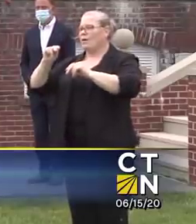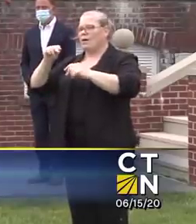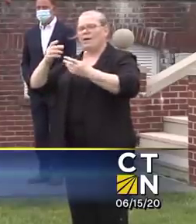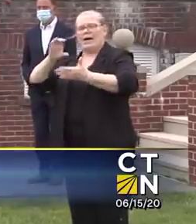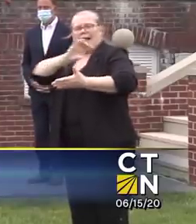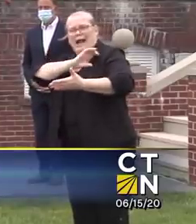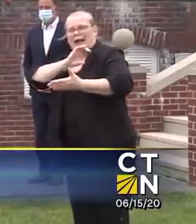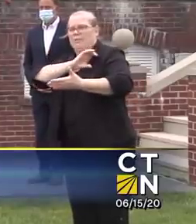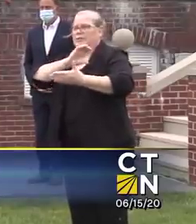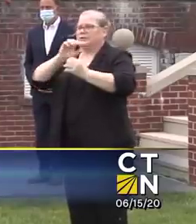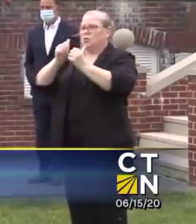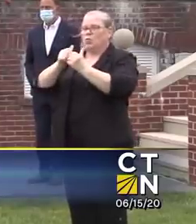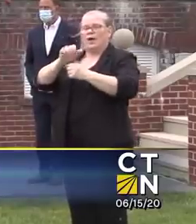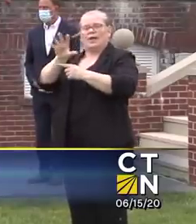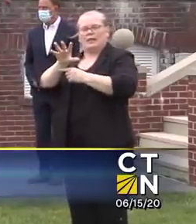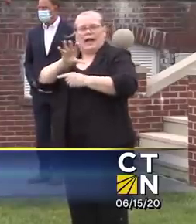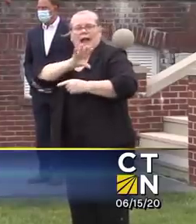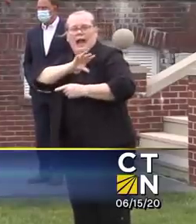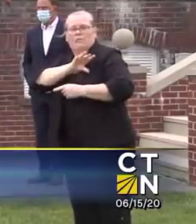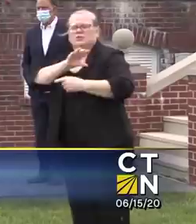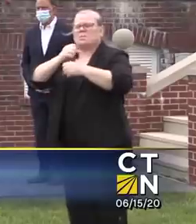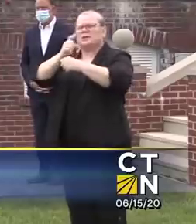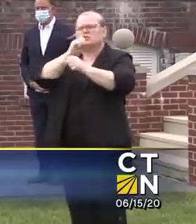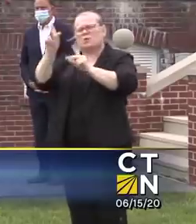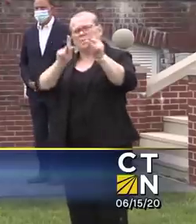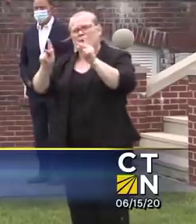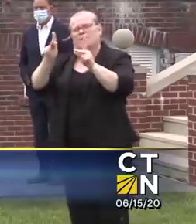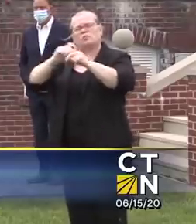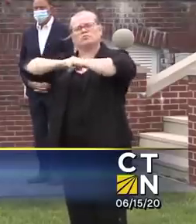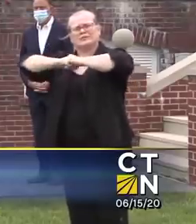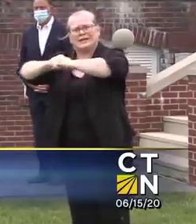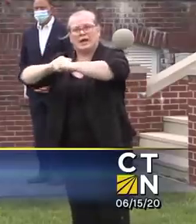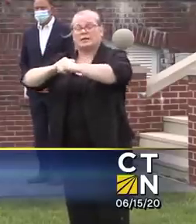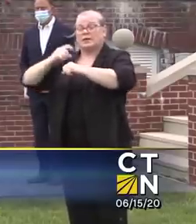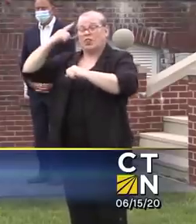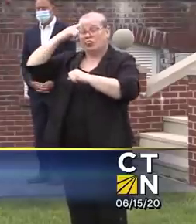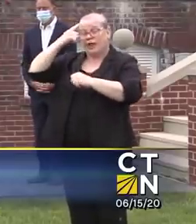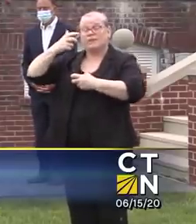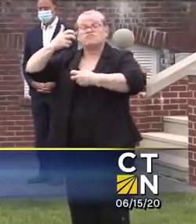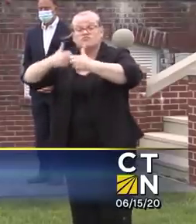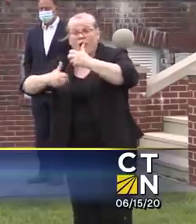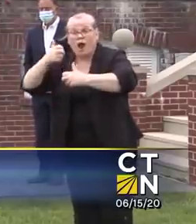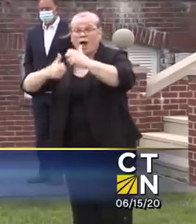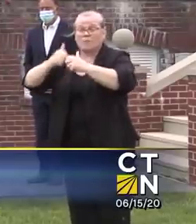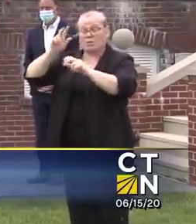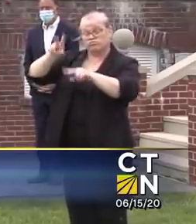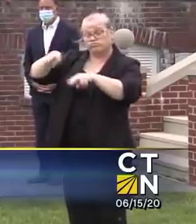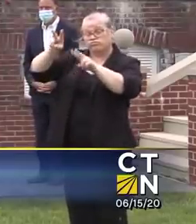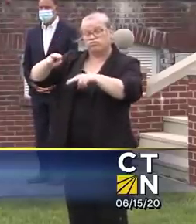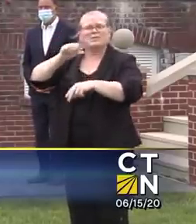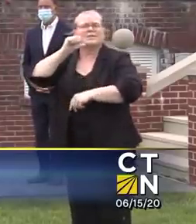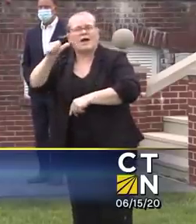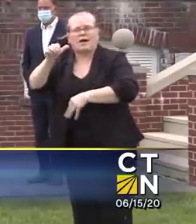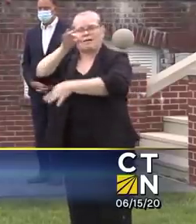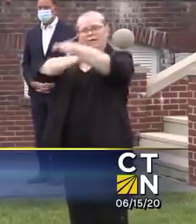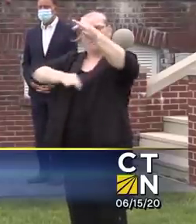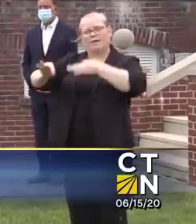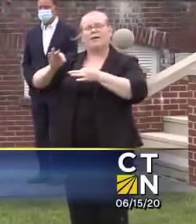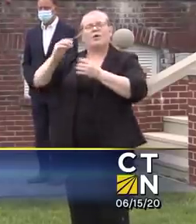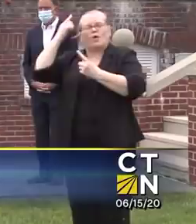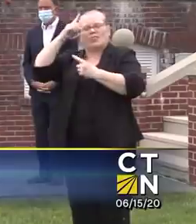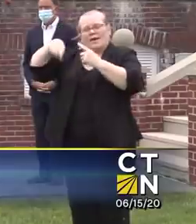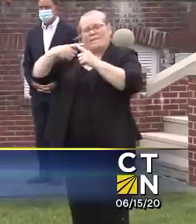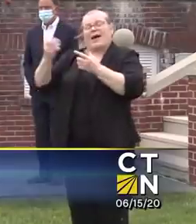are protecting our citizens, that we no longer look at each other as a problem, but that we police from the sense of service. And those